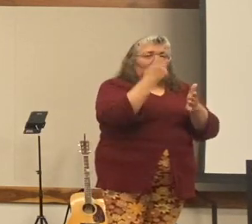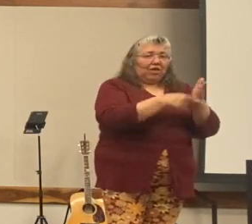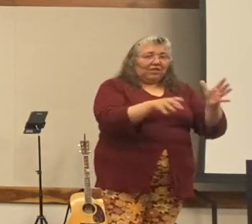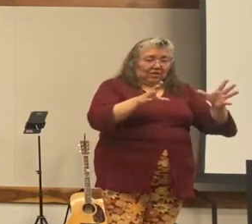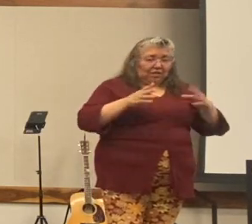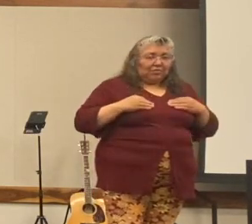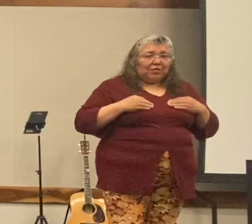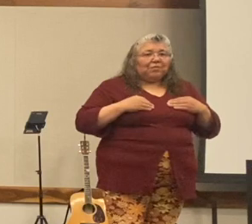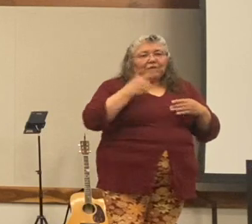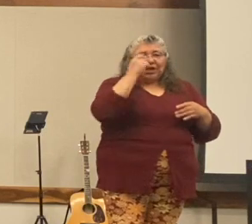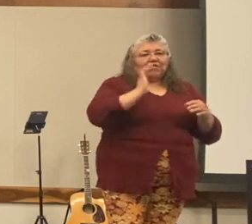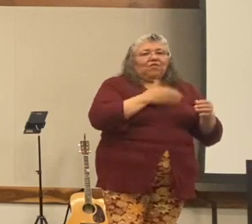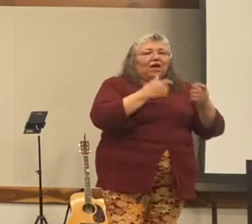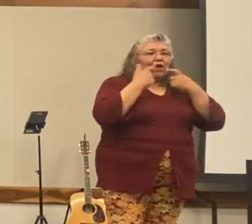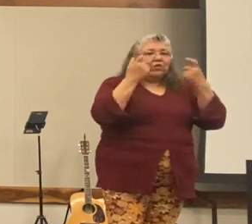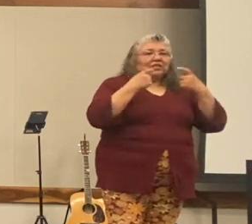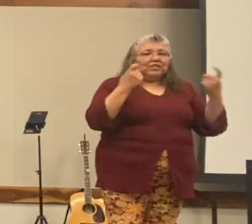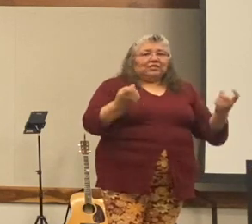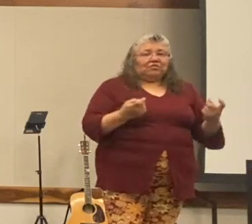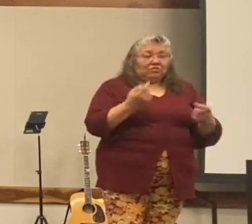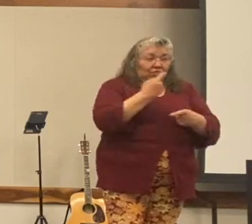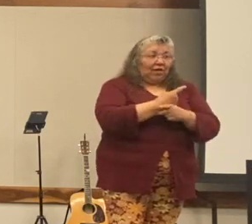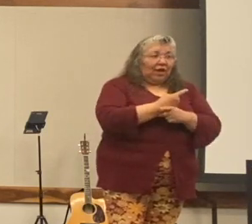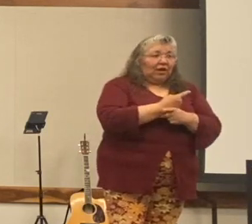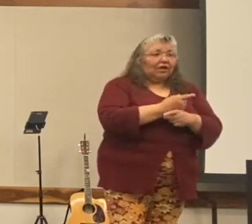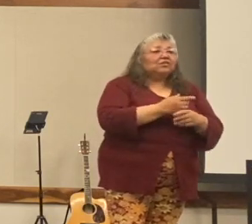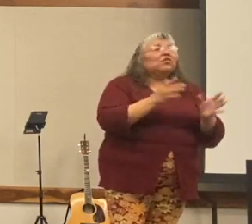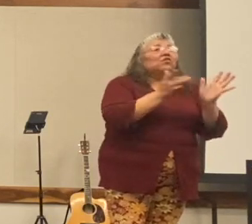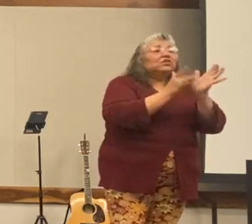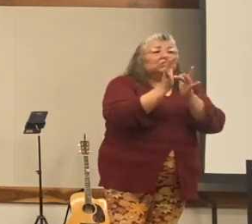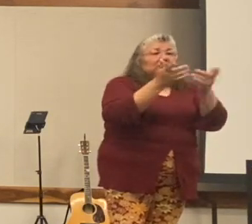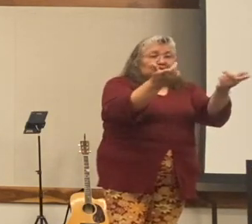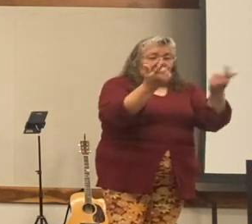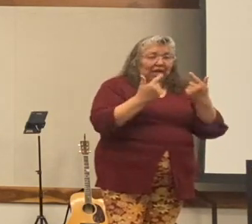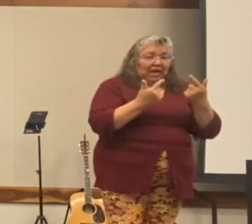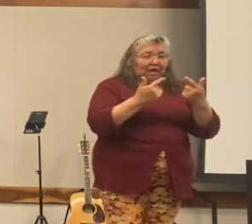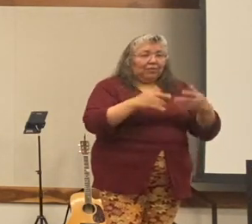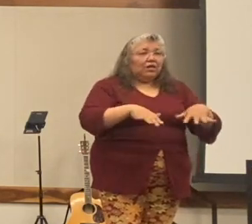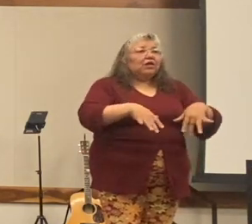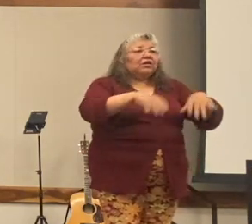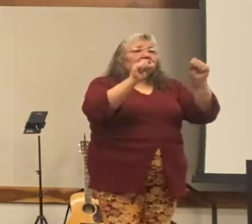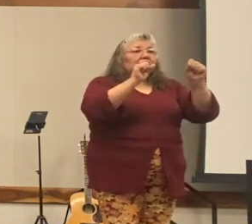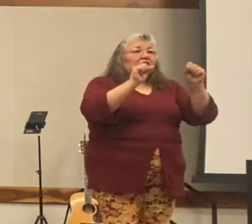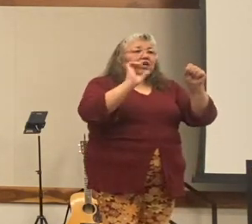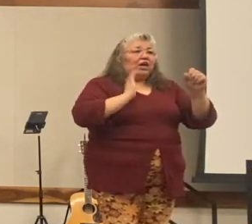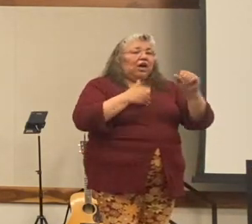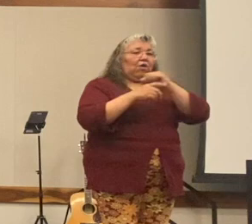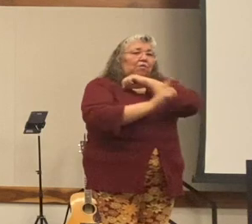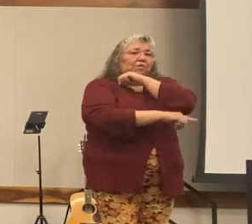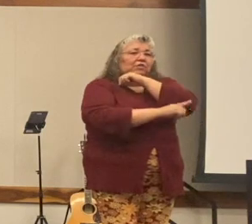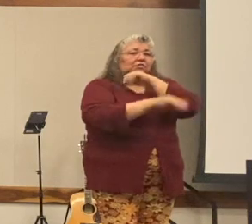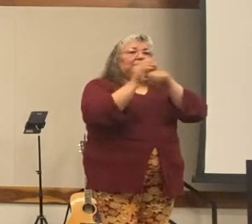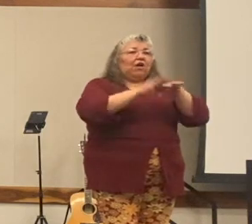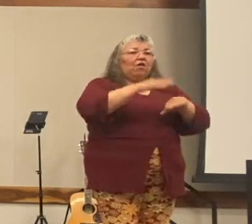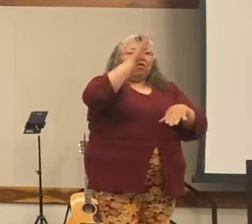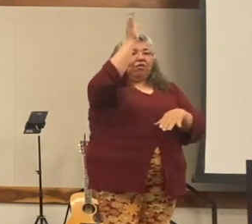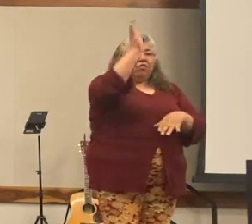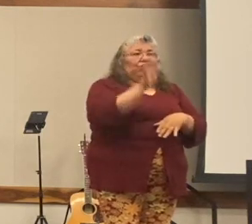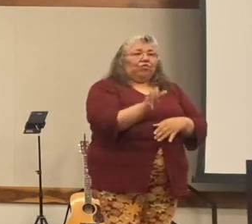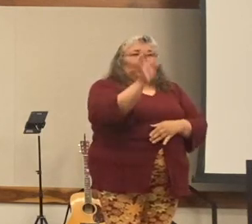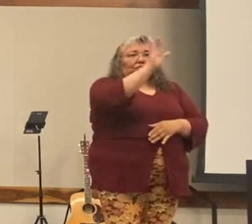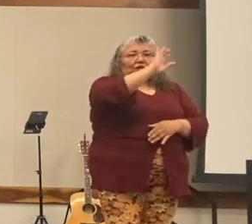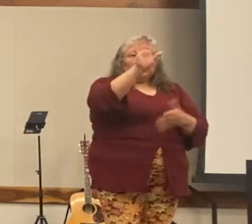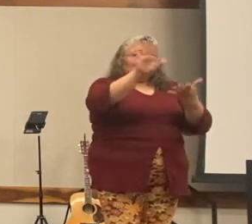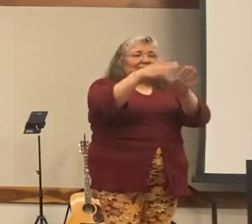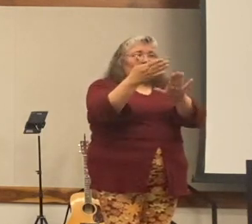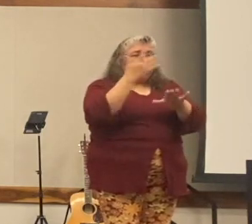be paid because of our sins. Right? And so Jesus came and took our punishment on the cross, and he